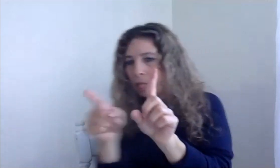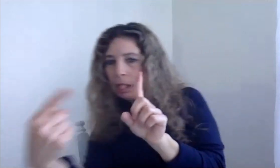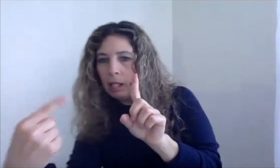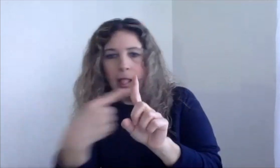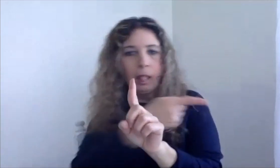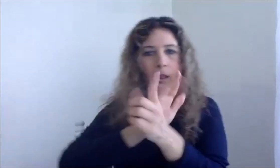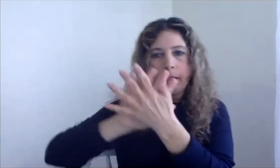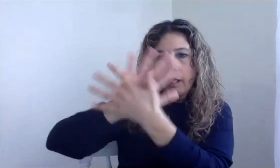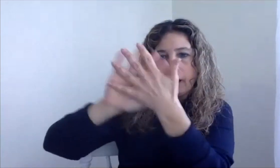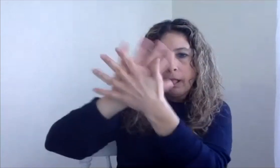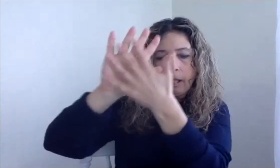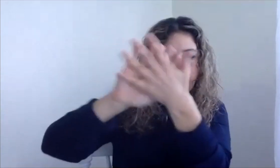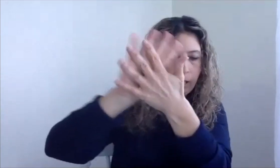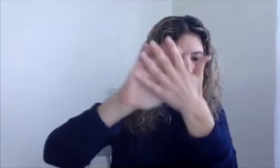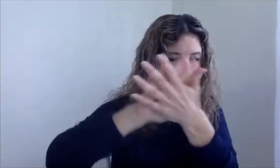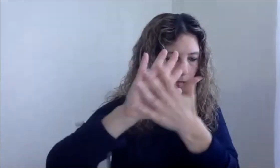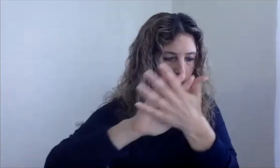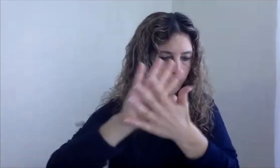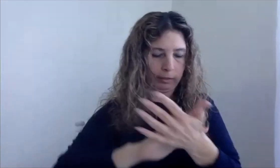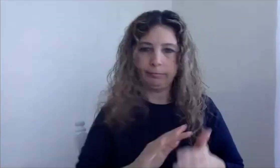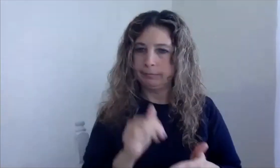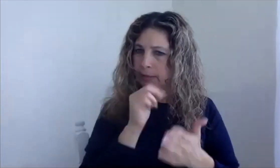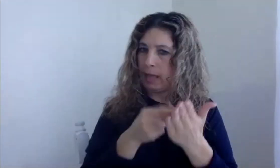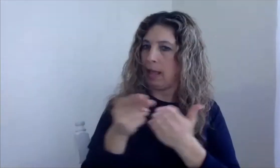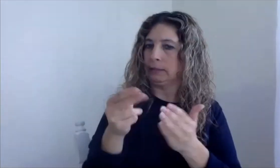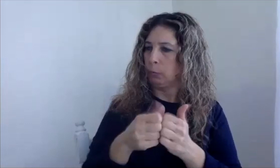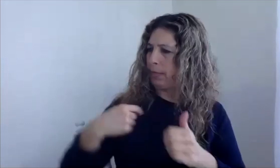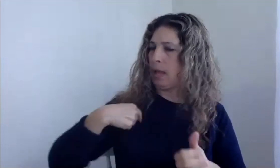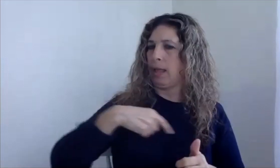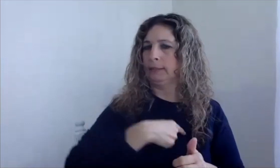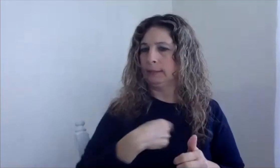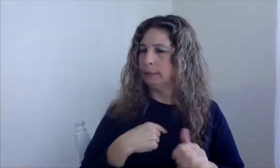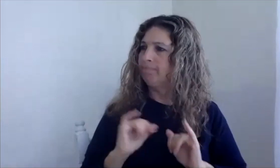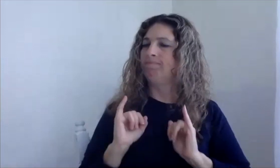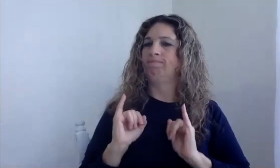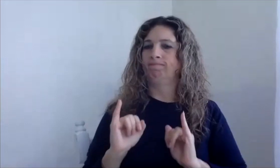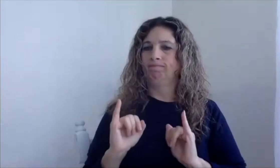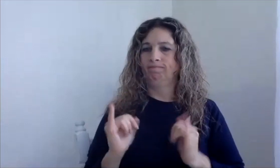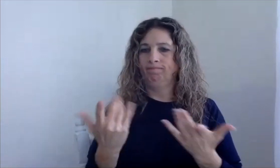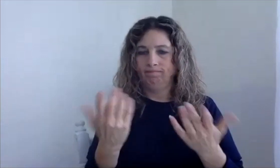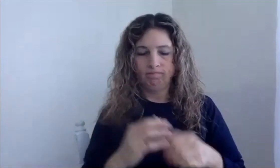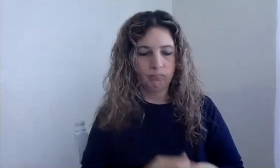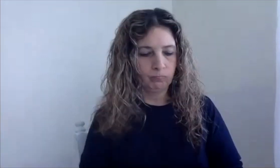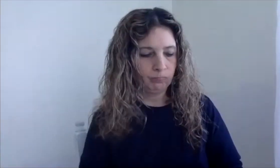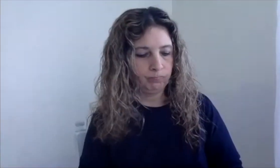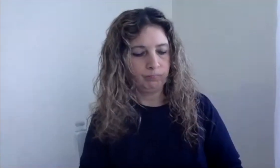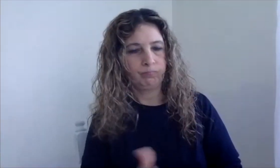They just beat around the bush. They're too vague in their responses. They're not honest with us.